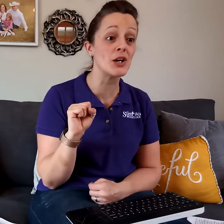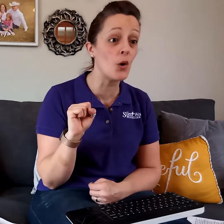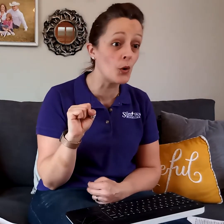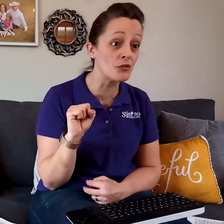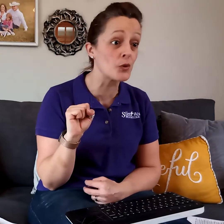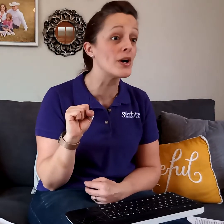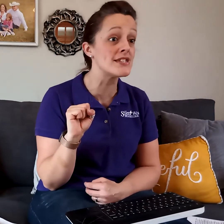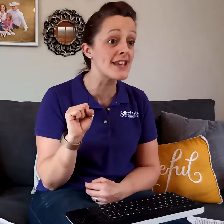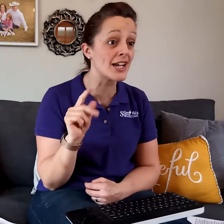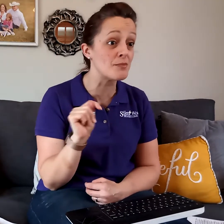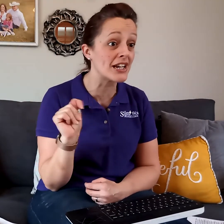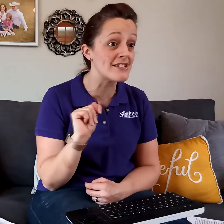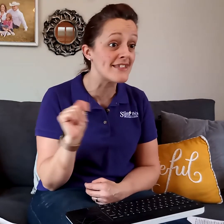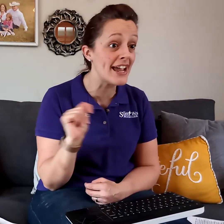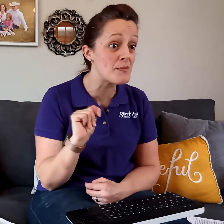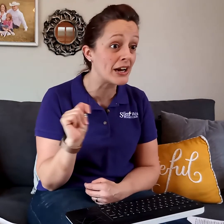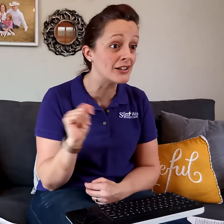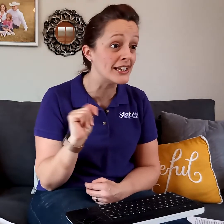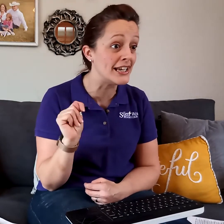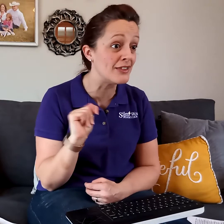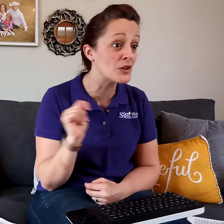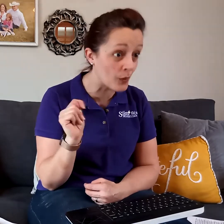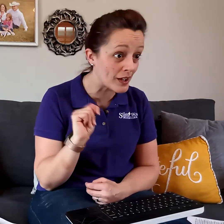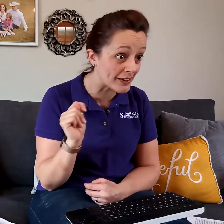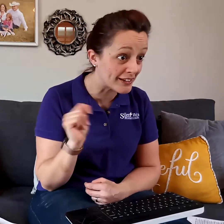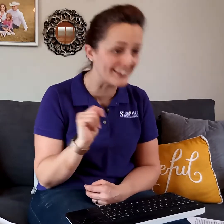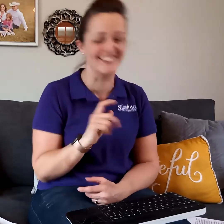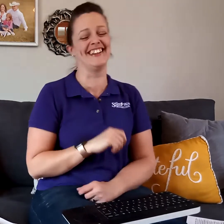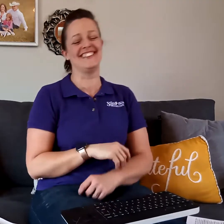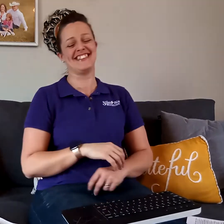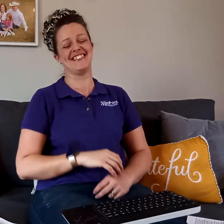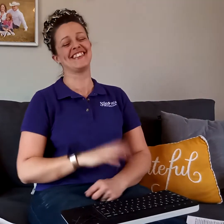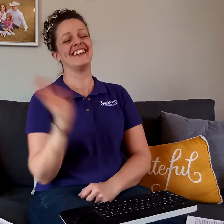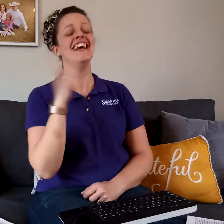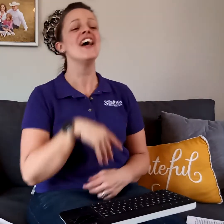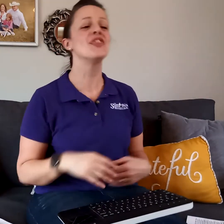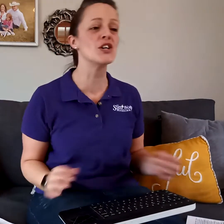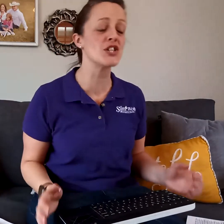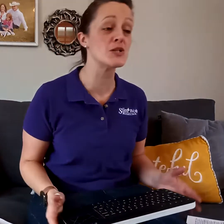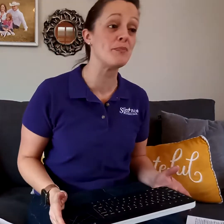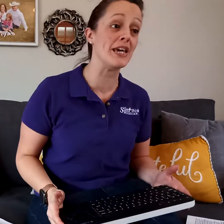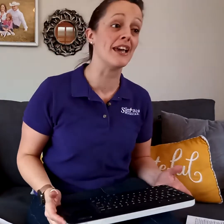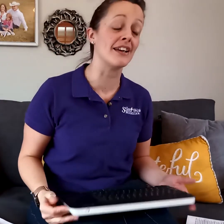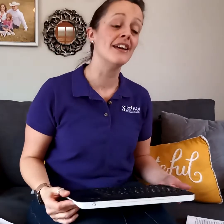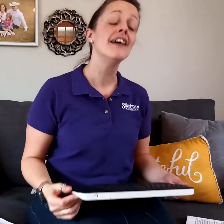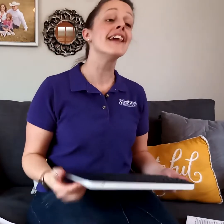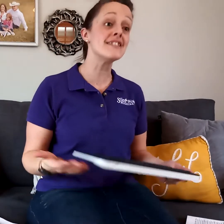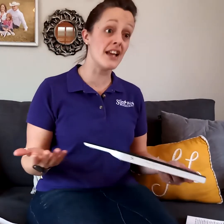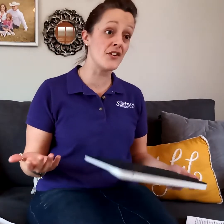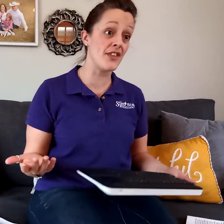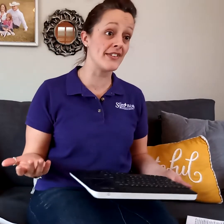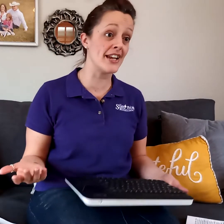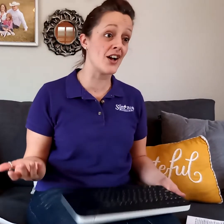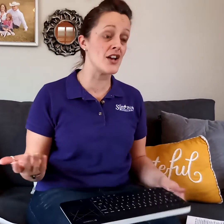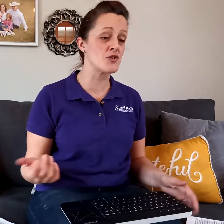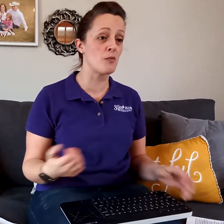hold for 1 second because they apparently need the toilet. No, I'm just joking. They're just being, that's another thing that I got in trouble